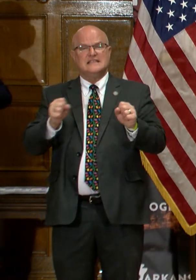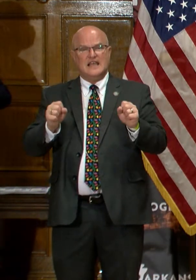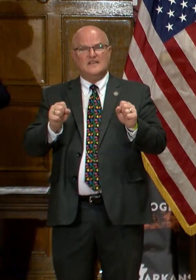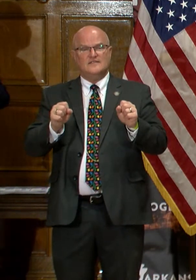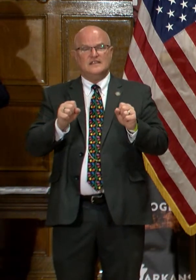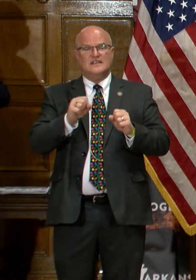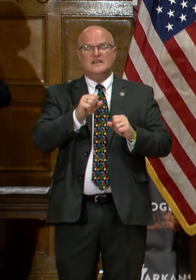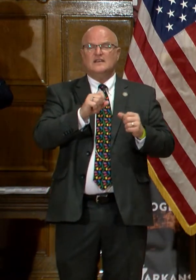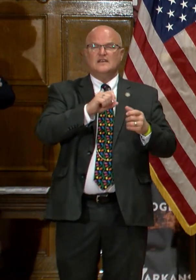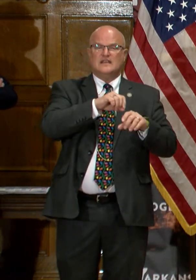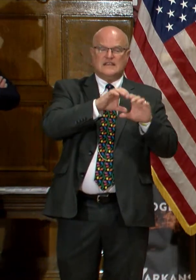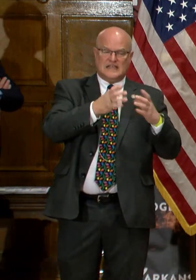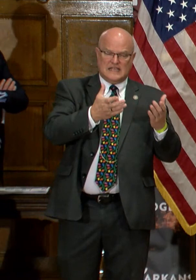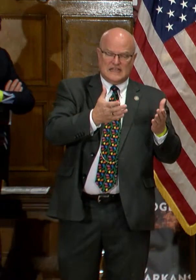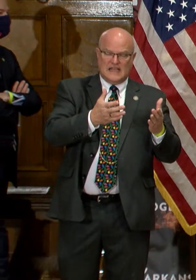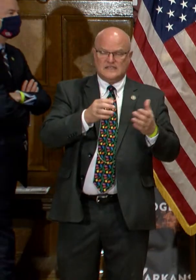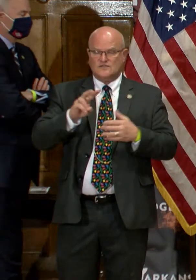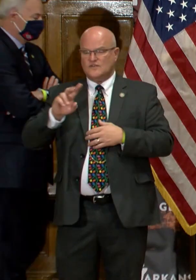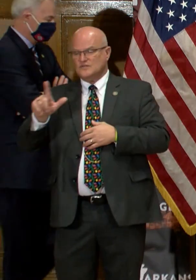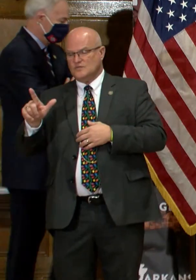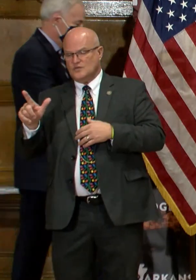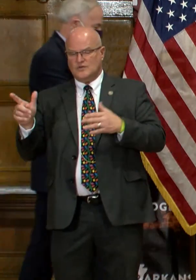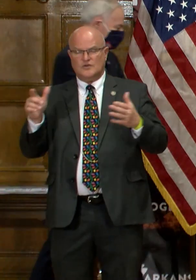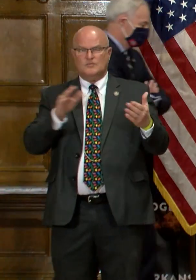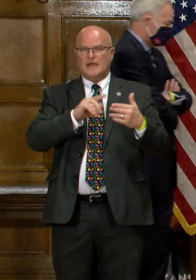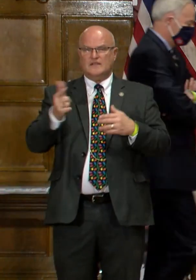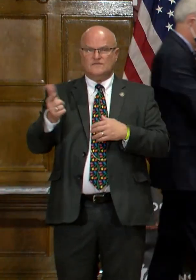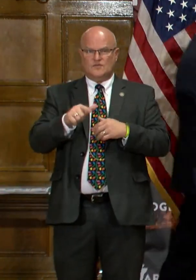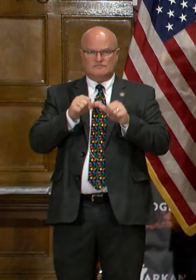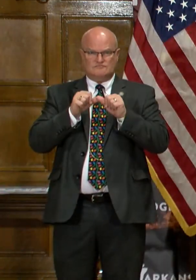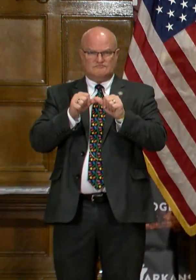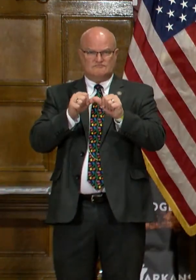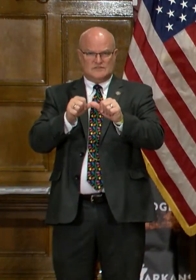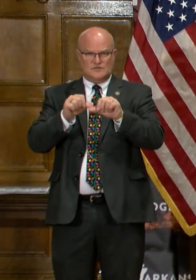transition and meet the needs of their students' educational needs.